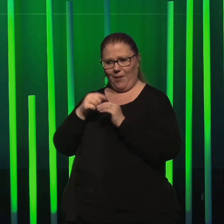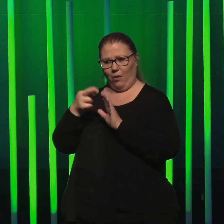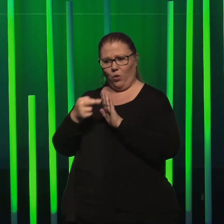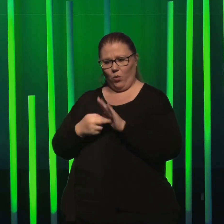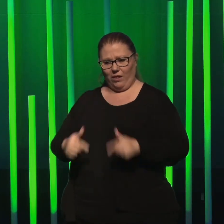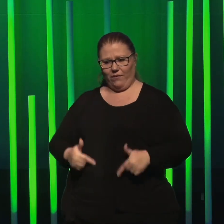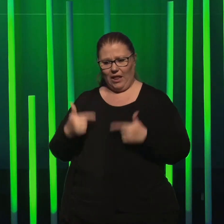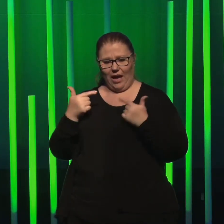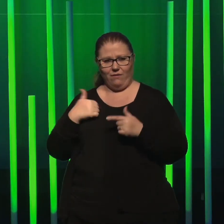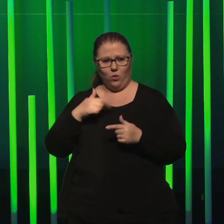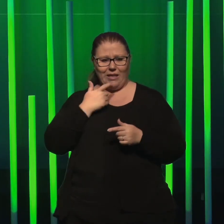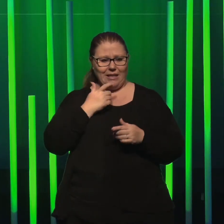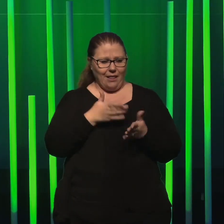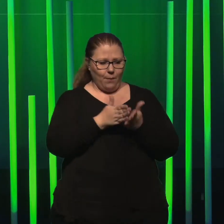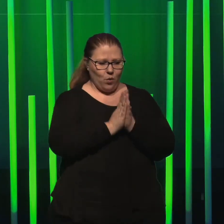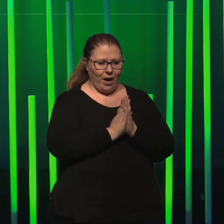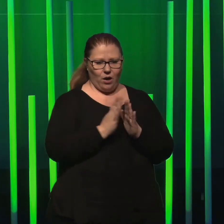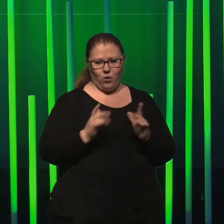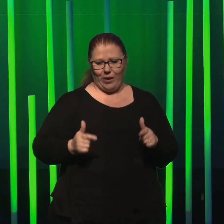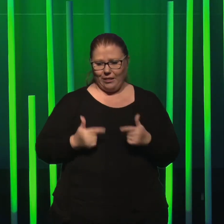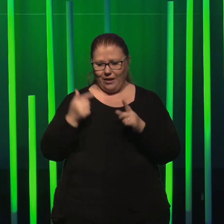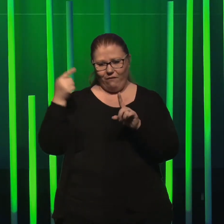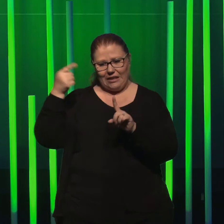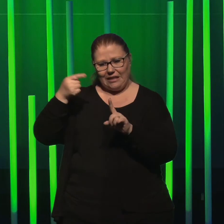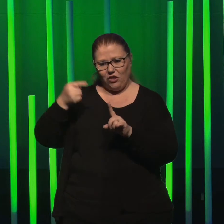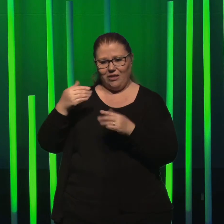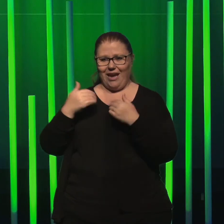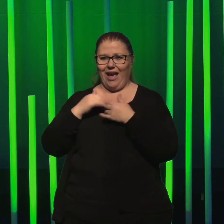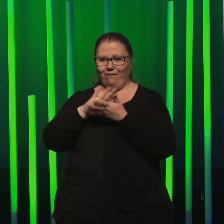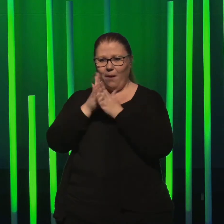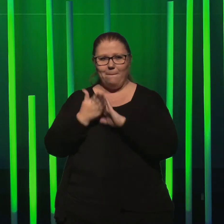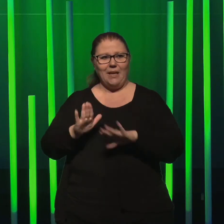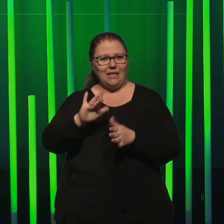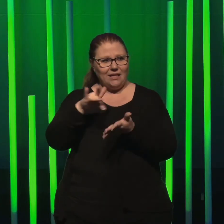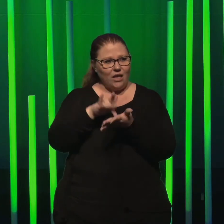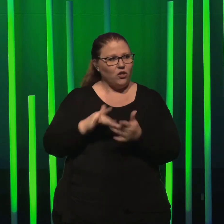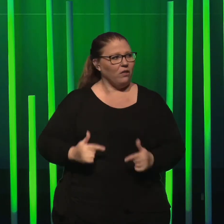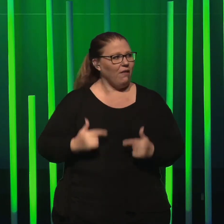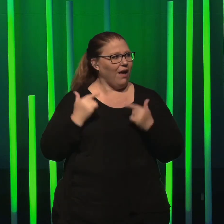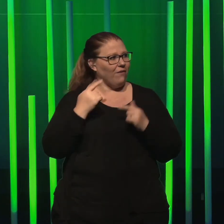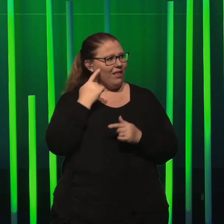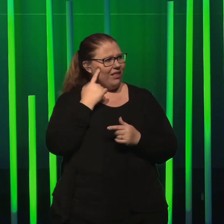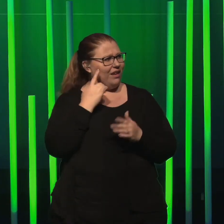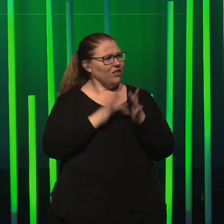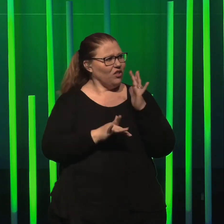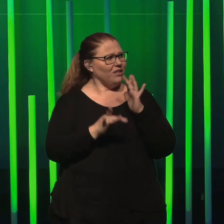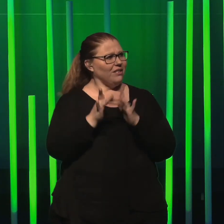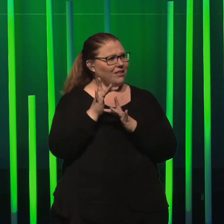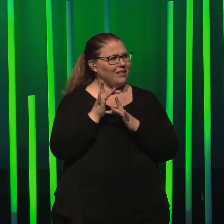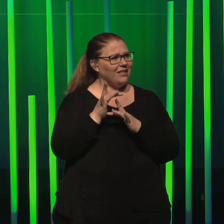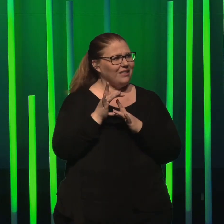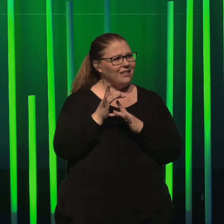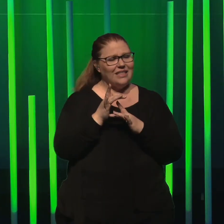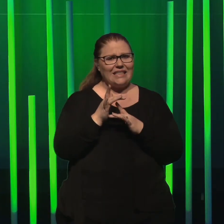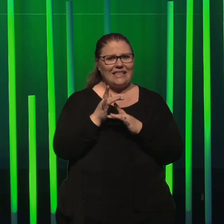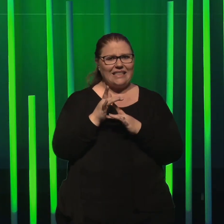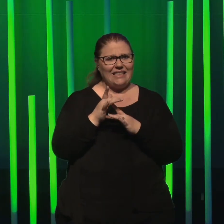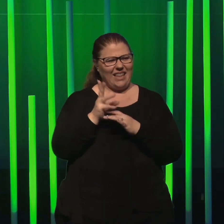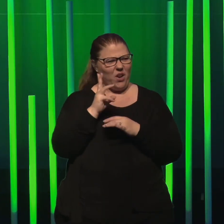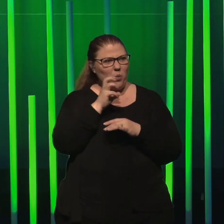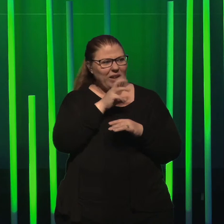life, and we say this prayer, we live with intention to have a peace-centered life. I think what Jesus, in a weird way,